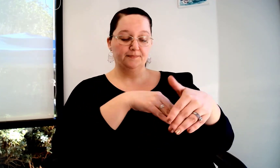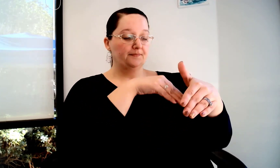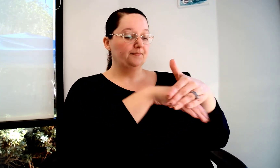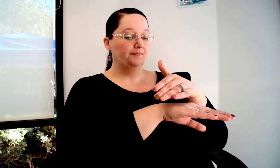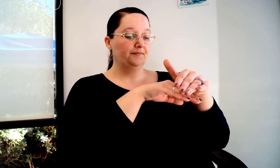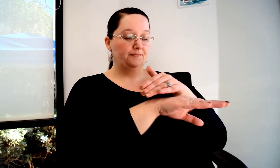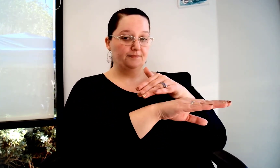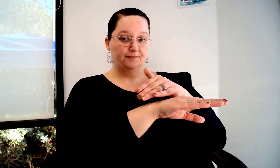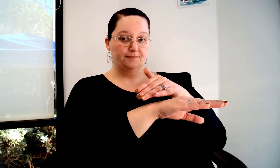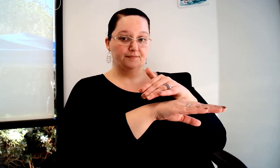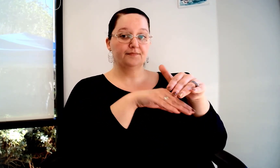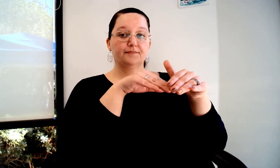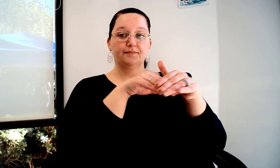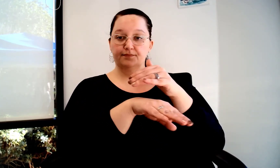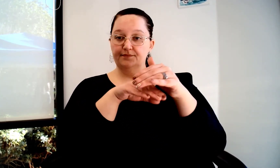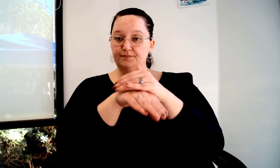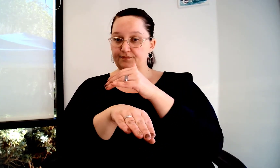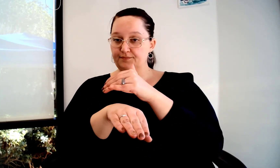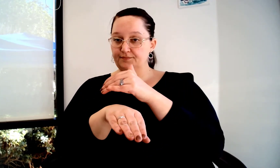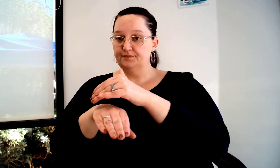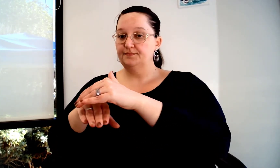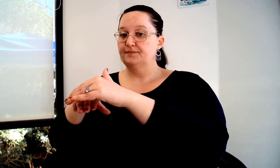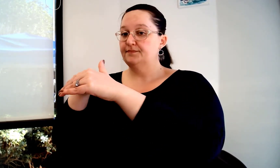twice. Your dominant hand is doing the moving.